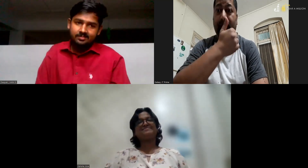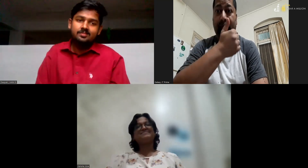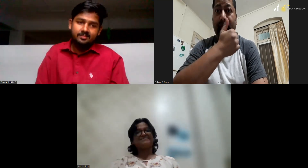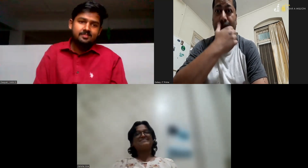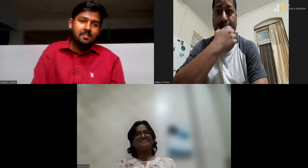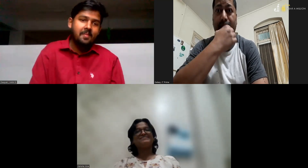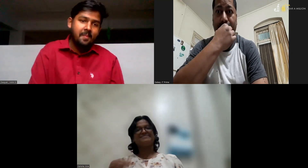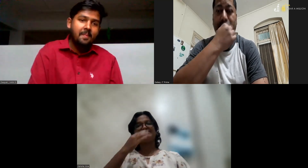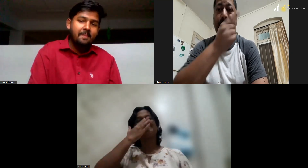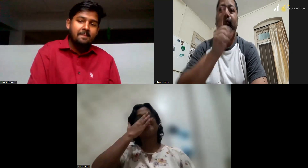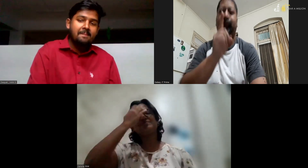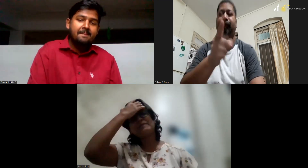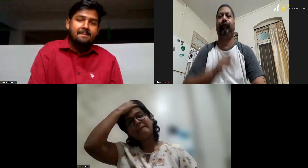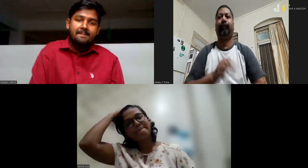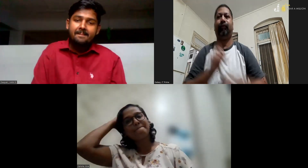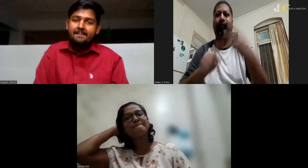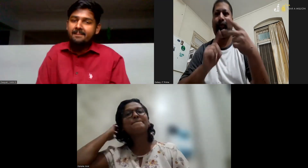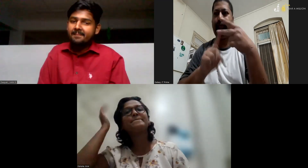really nice feeling.